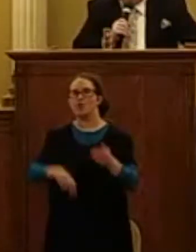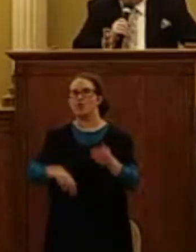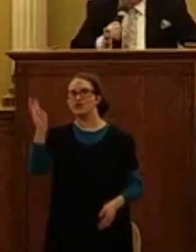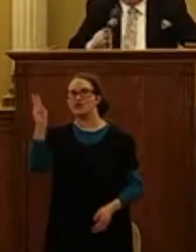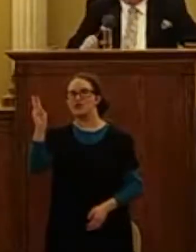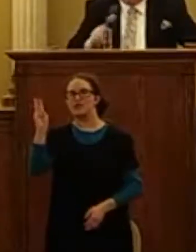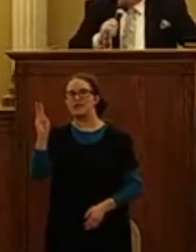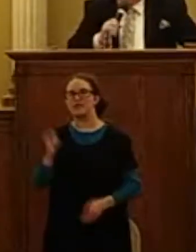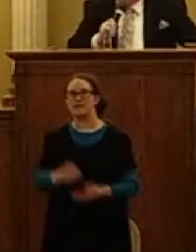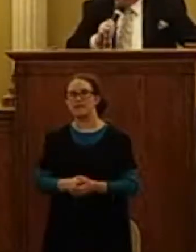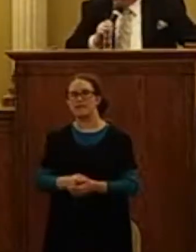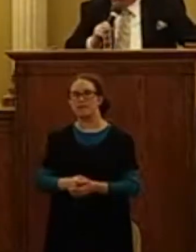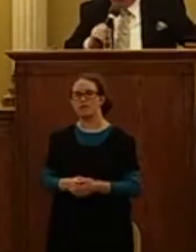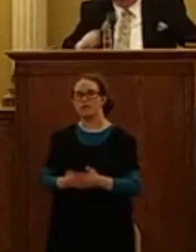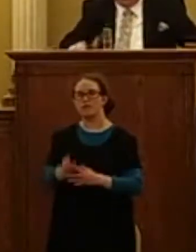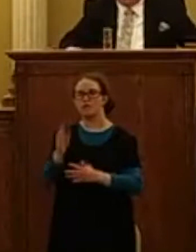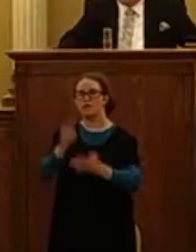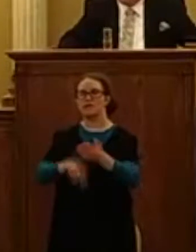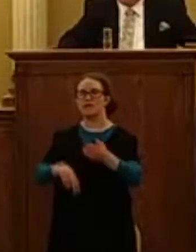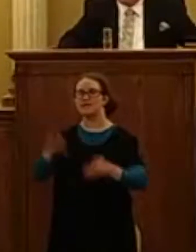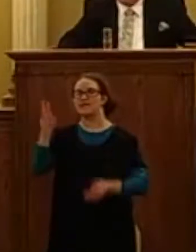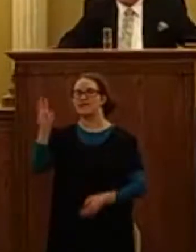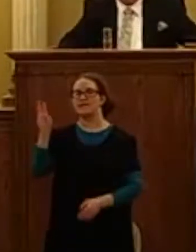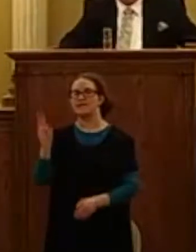number 13, verse number